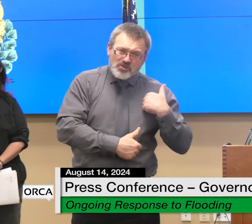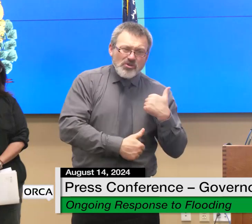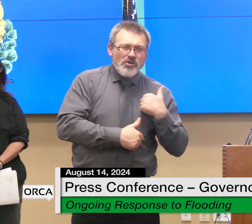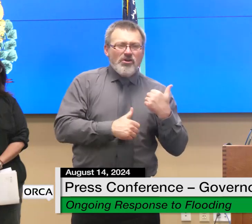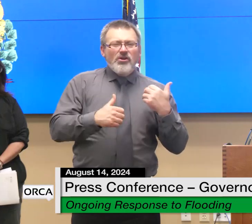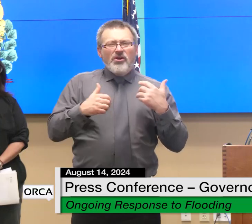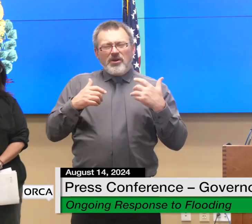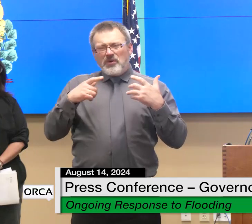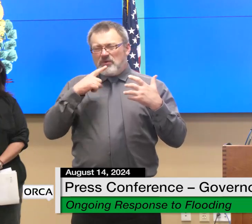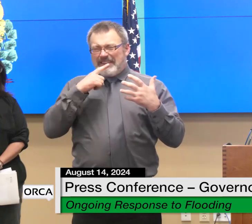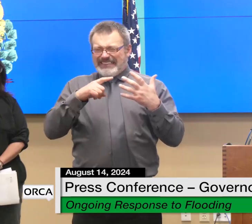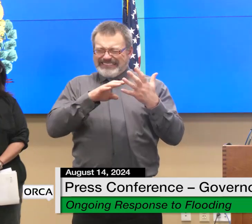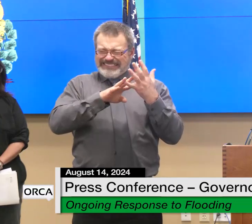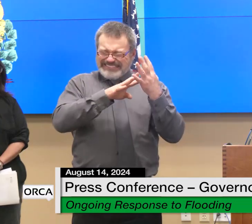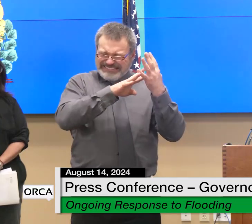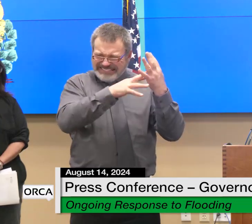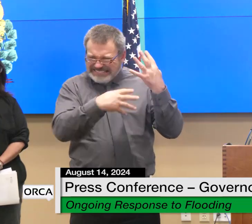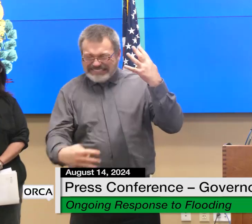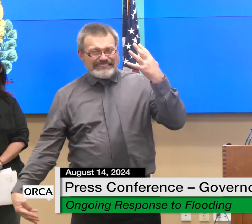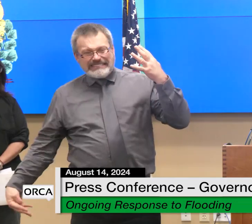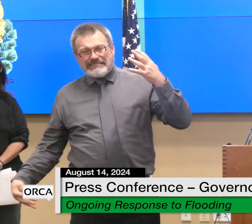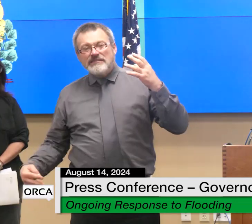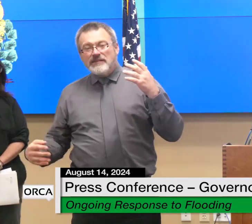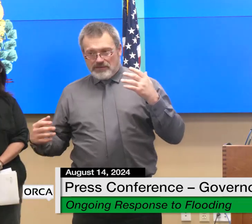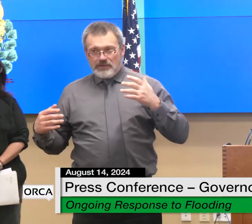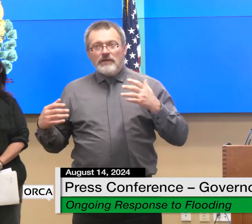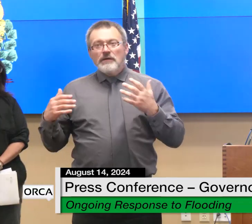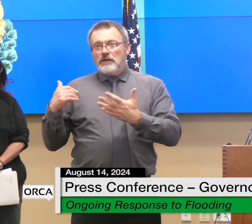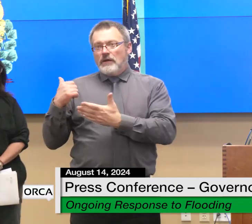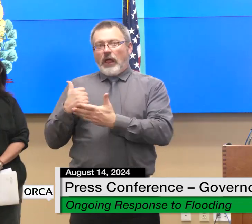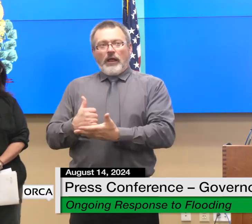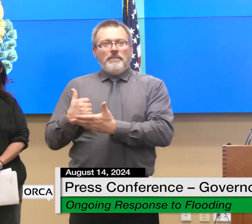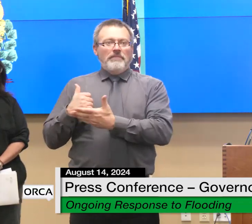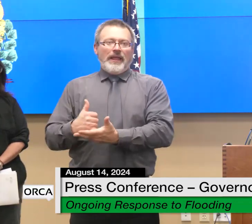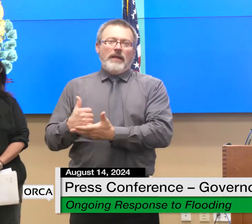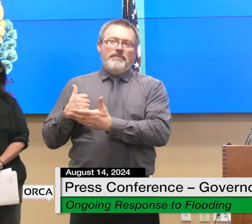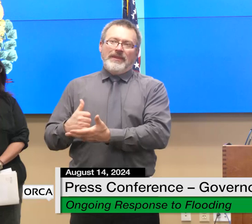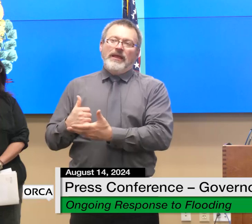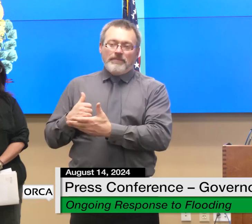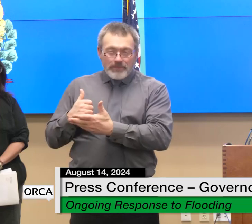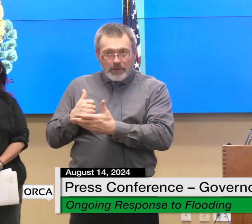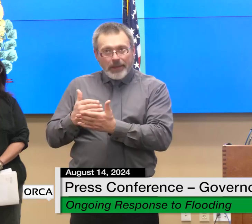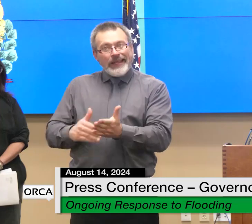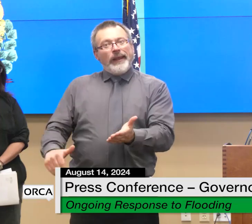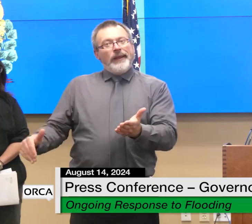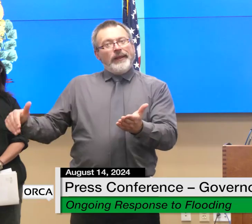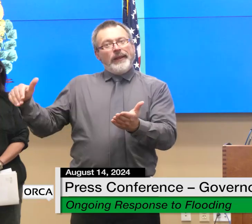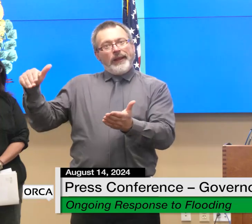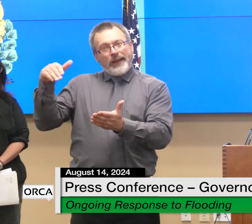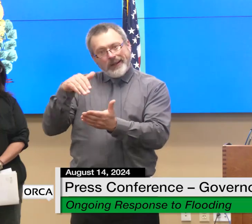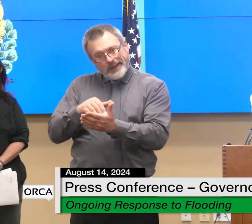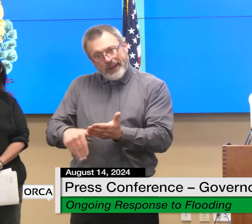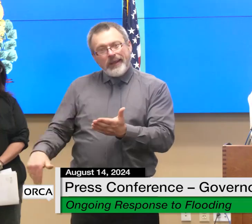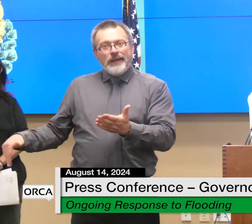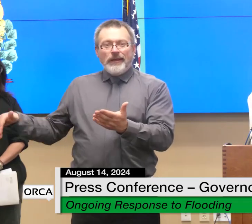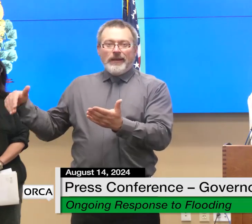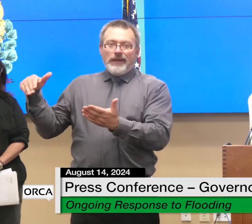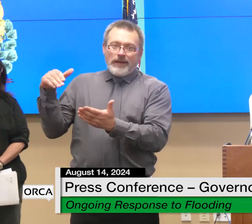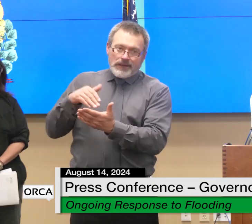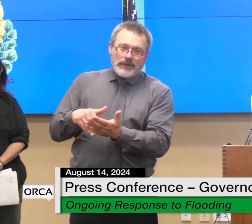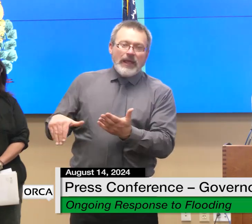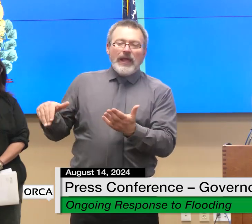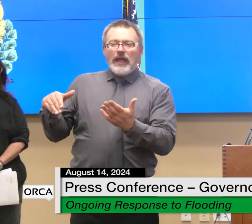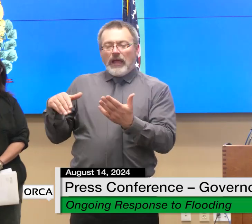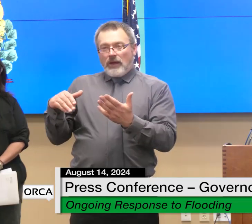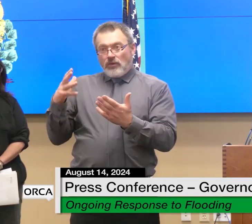up again and again to take care of their communities, often sacrificing time with their families and putting